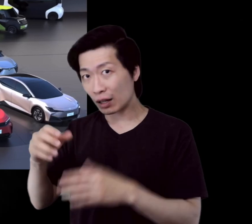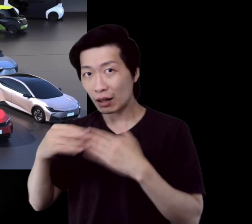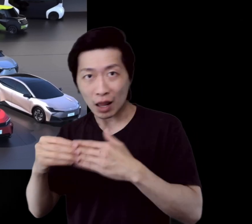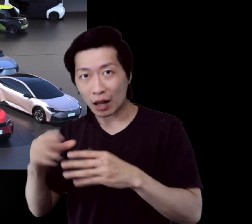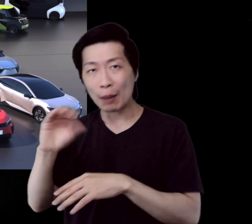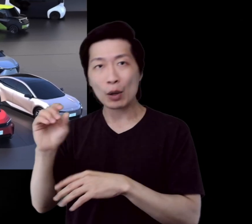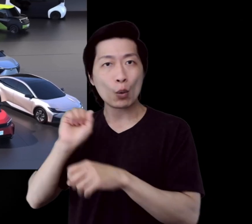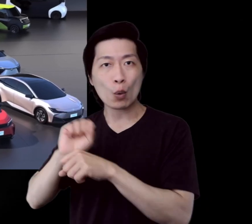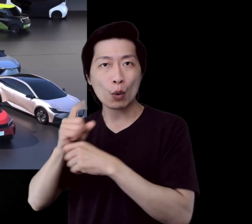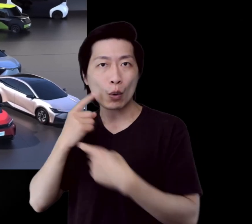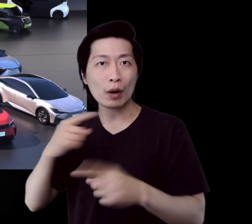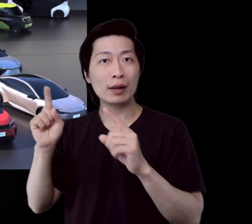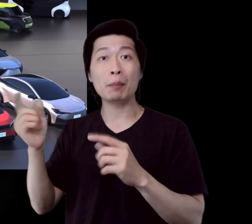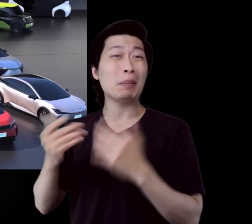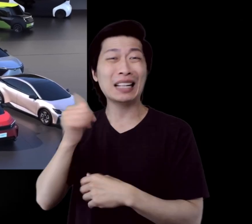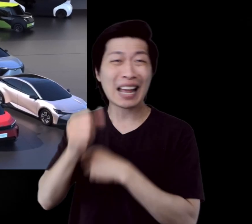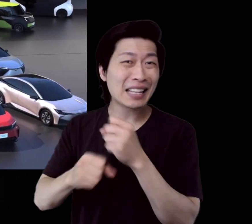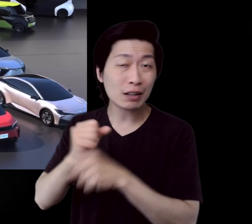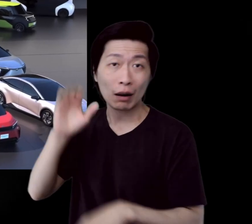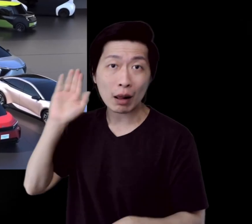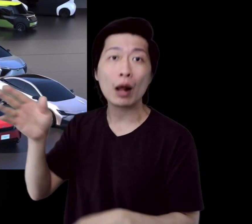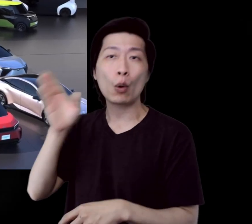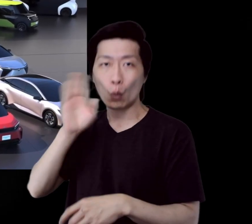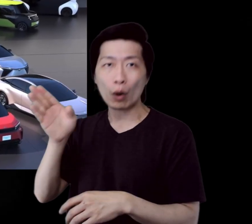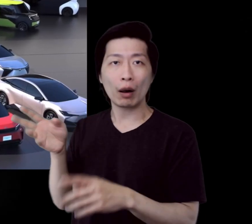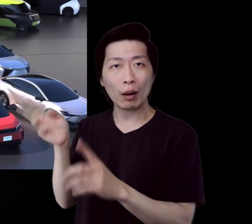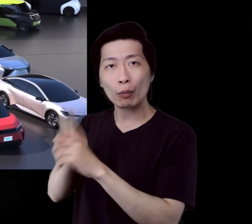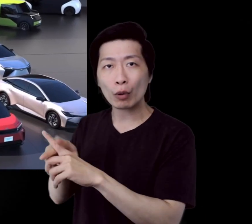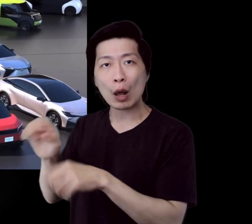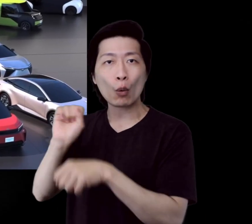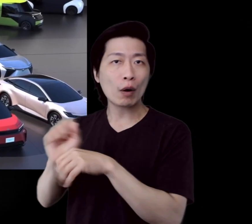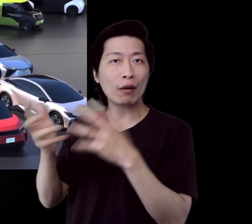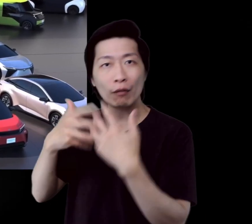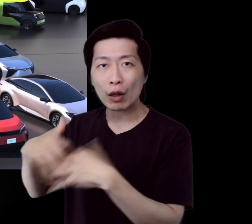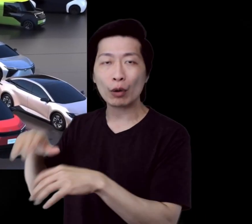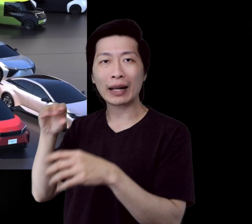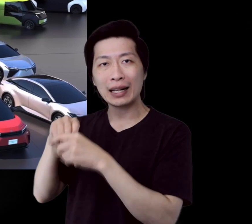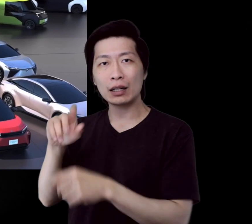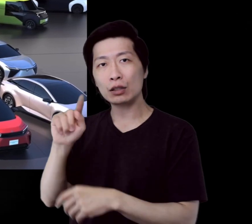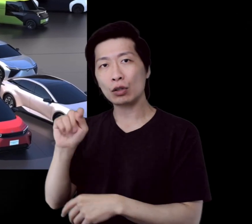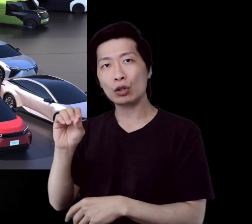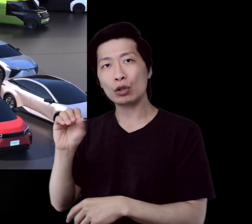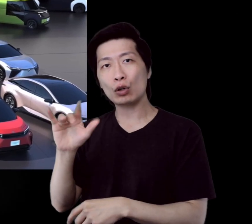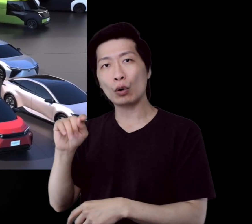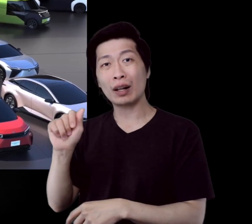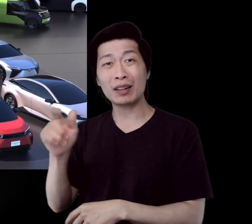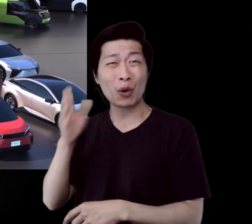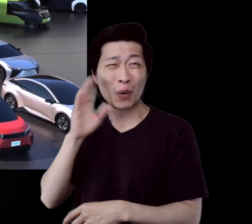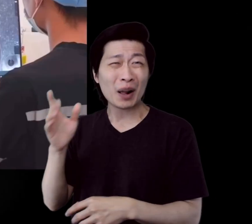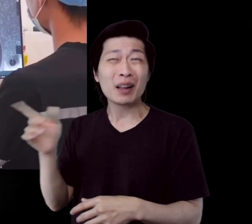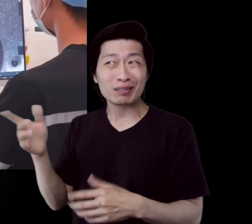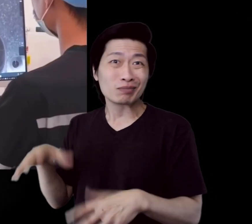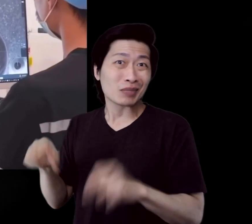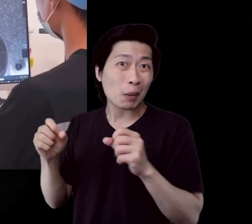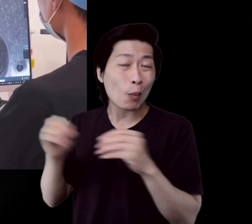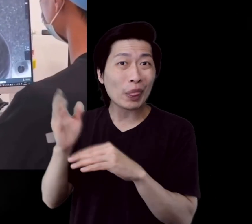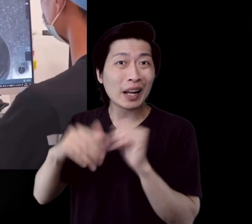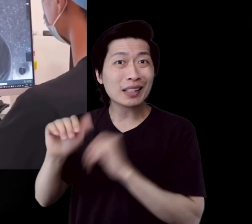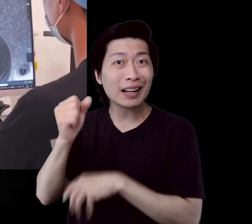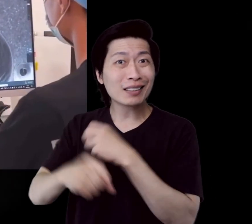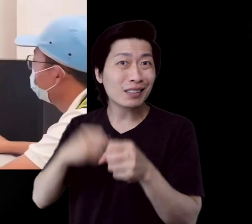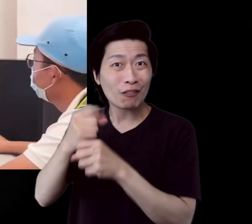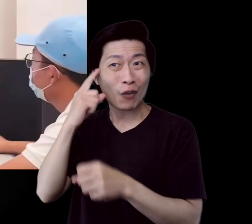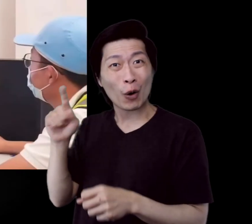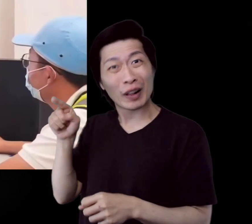maybe in 10 years' time from now, they will implement the workflow into Toyota. So it will take them more than